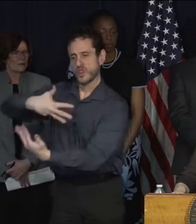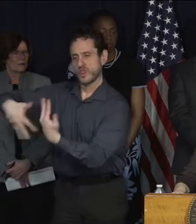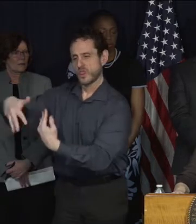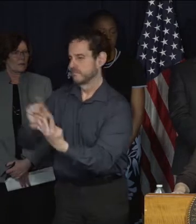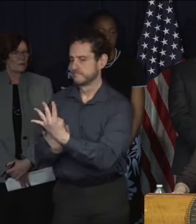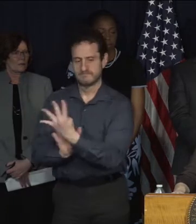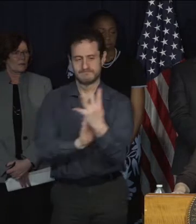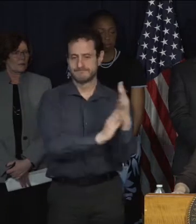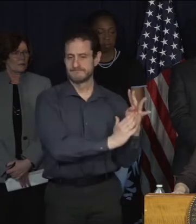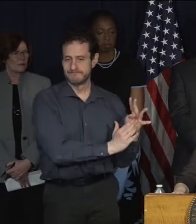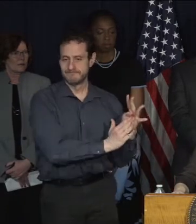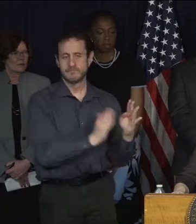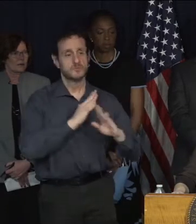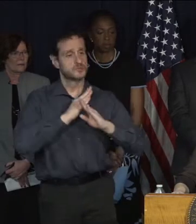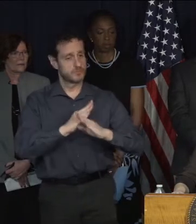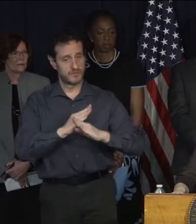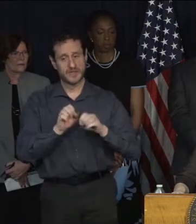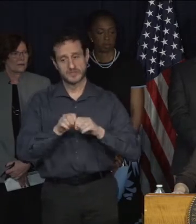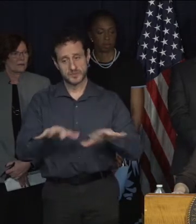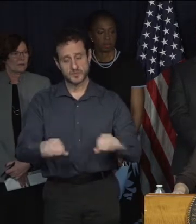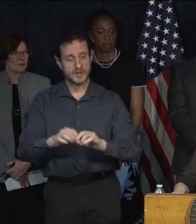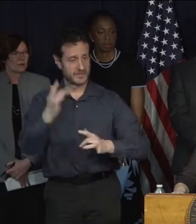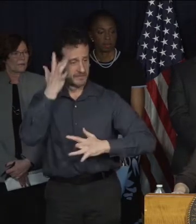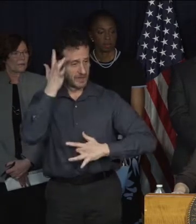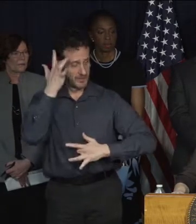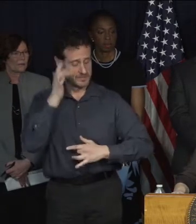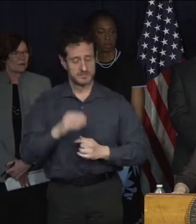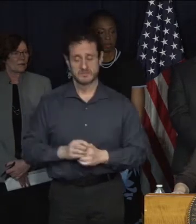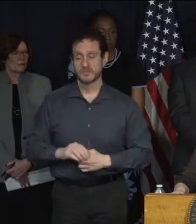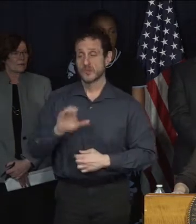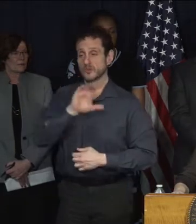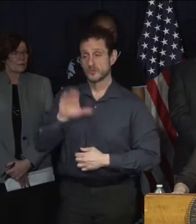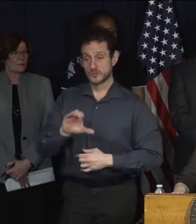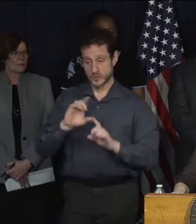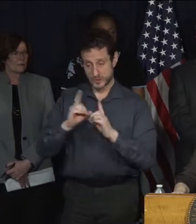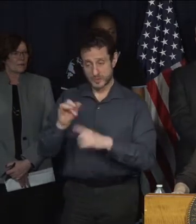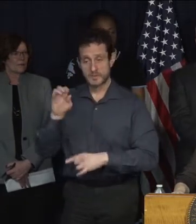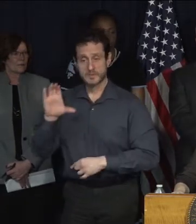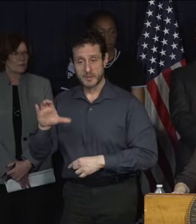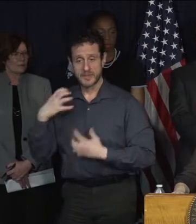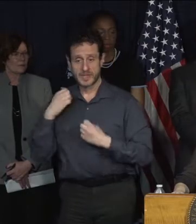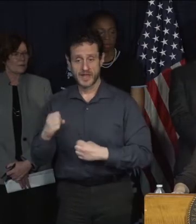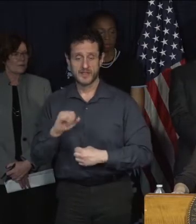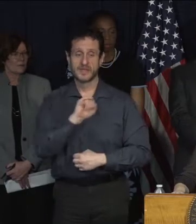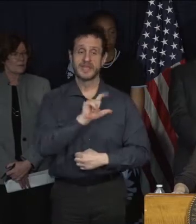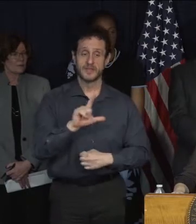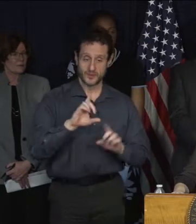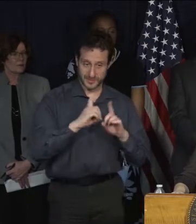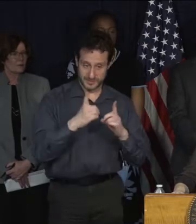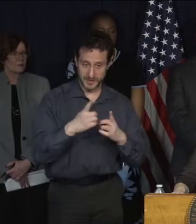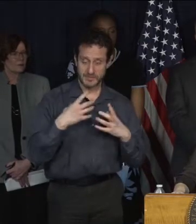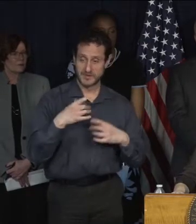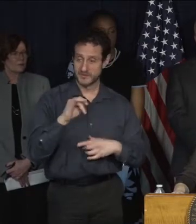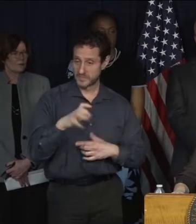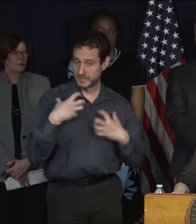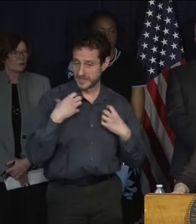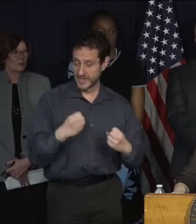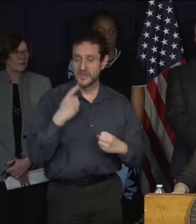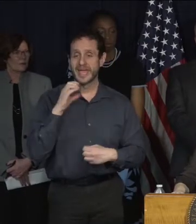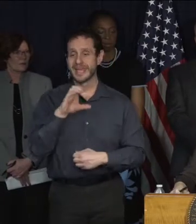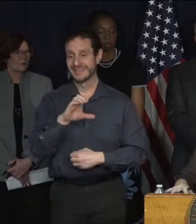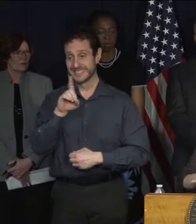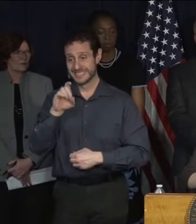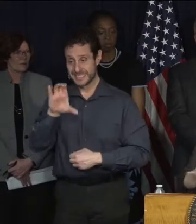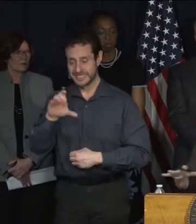the virus. The investigation by the Chicago Department of Public Health, the Illinois Department of Public Health, and the CDC